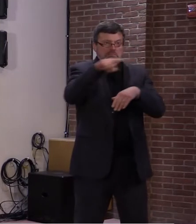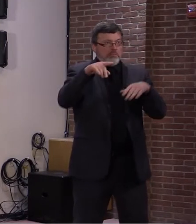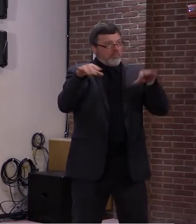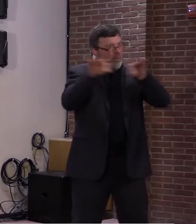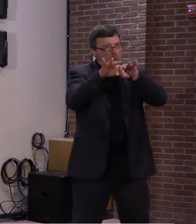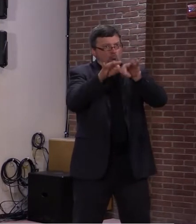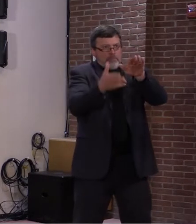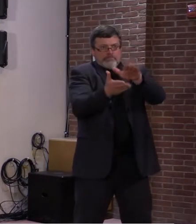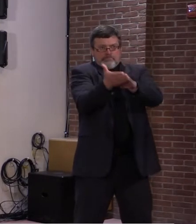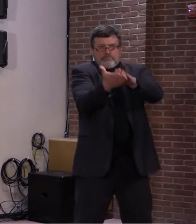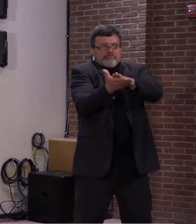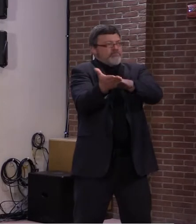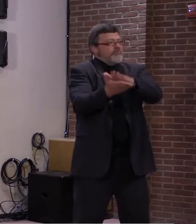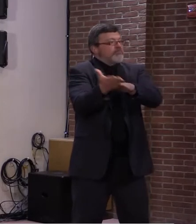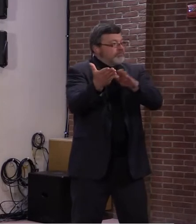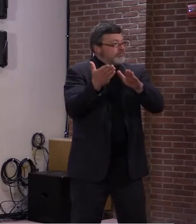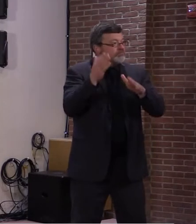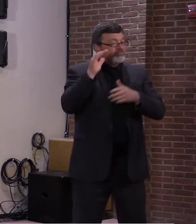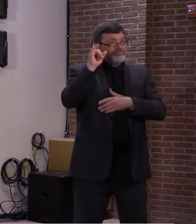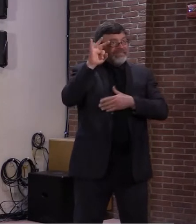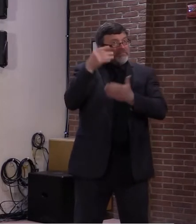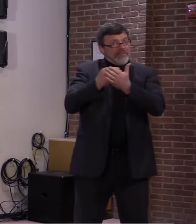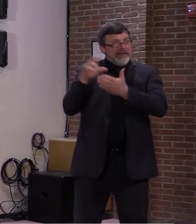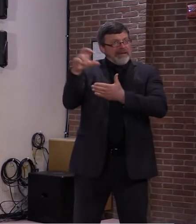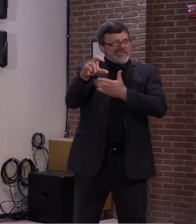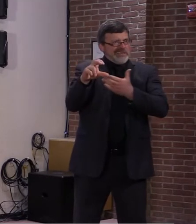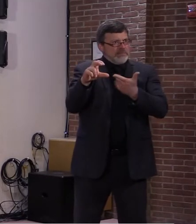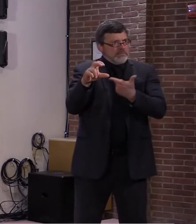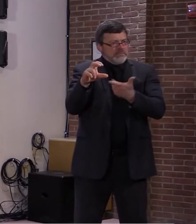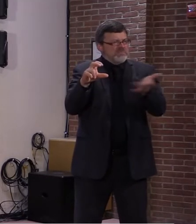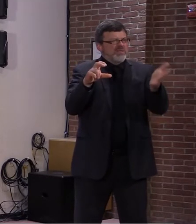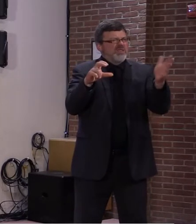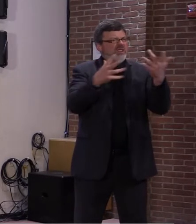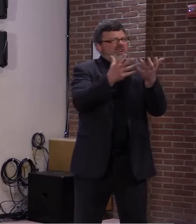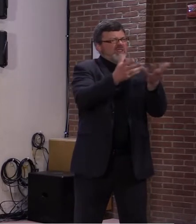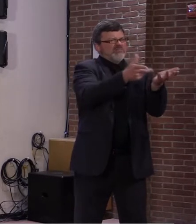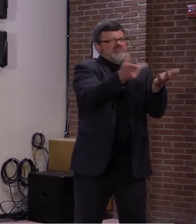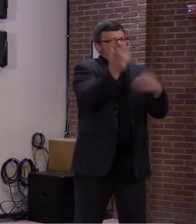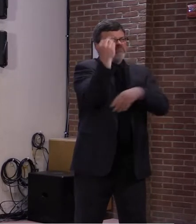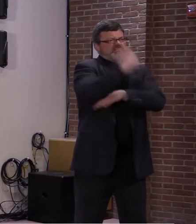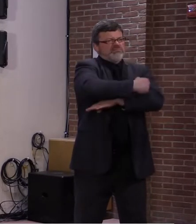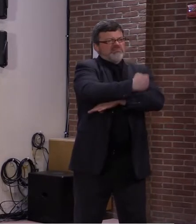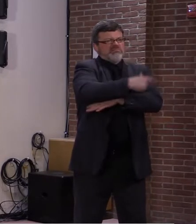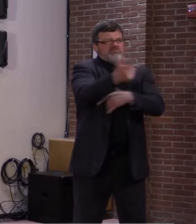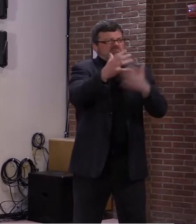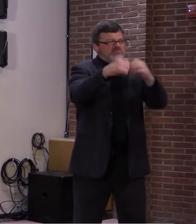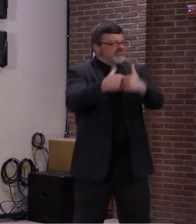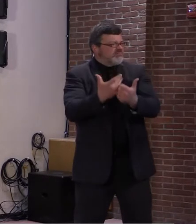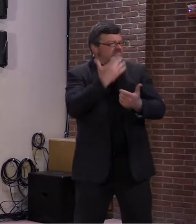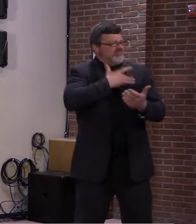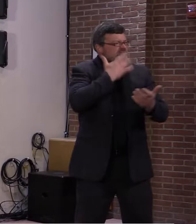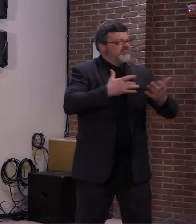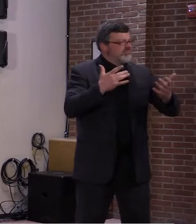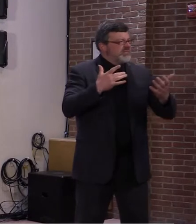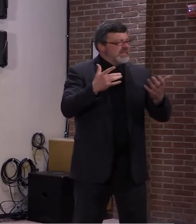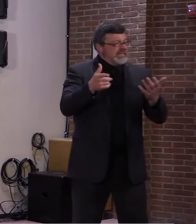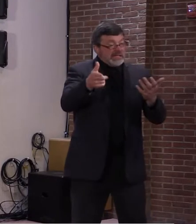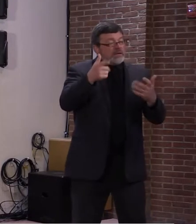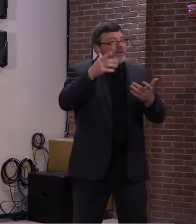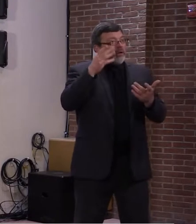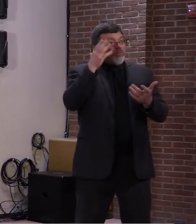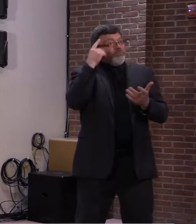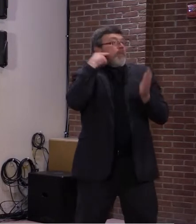to expand, the infrastructure project a town doesn't have the resources to finance, or the